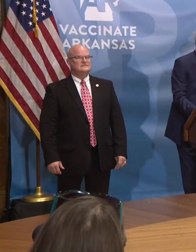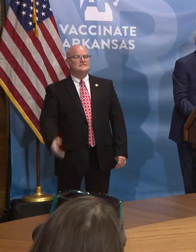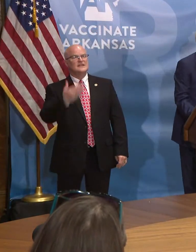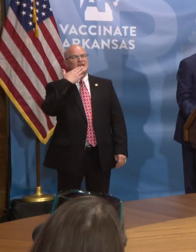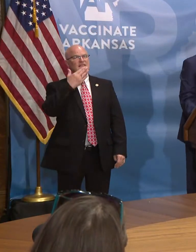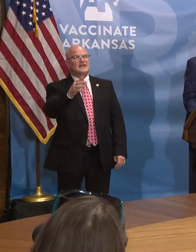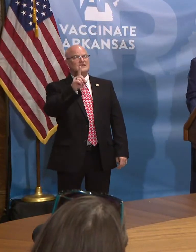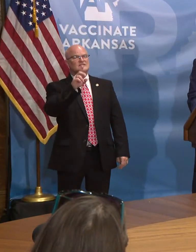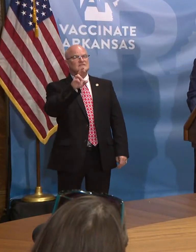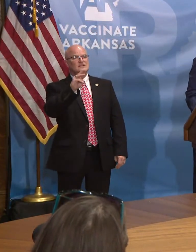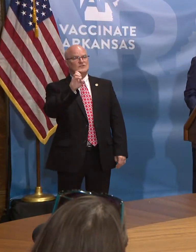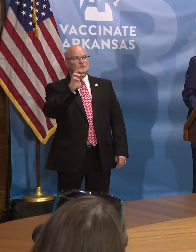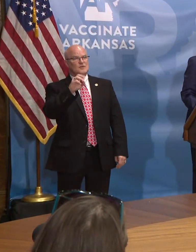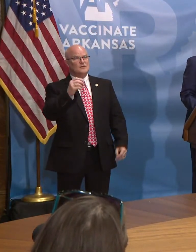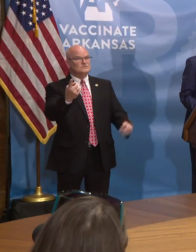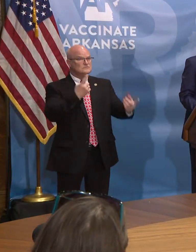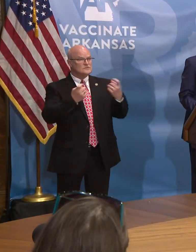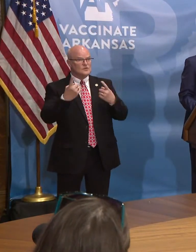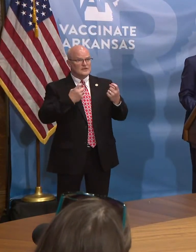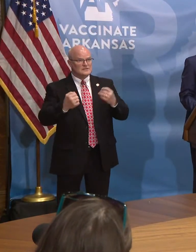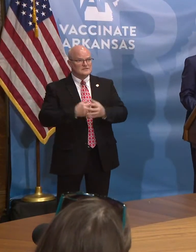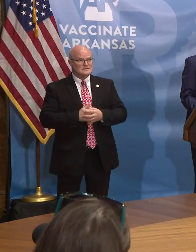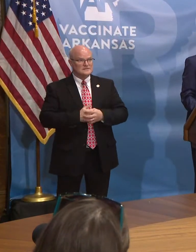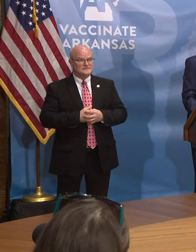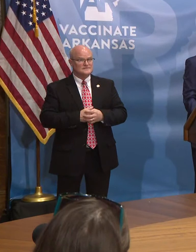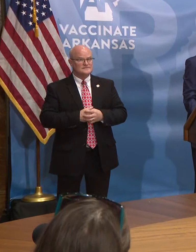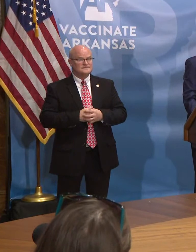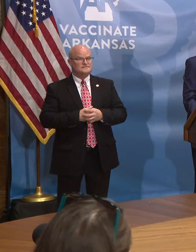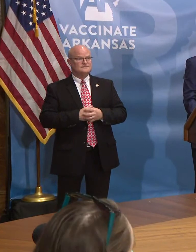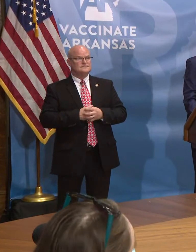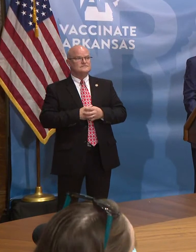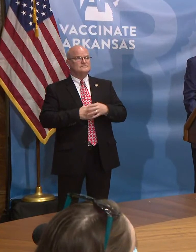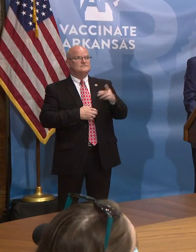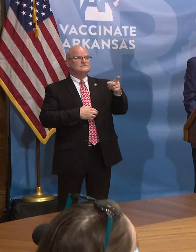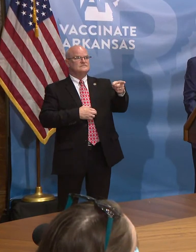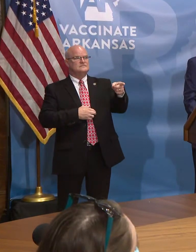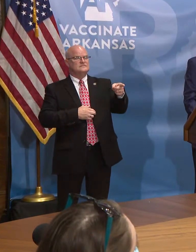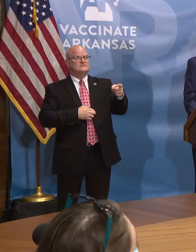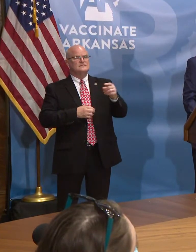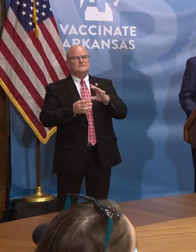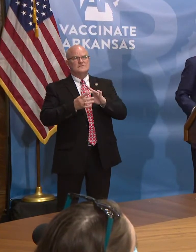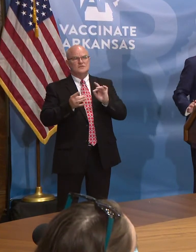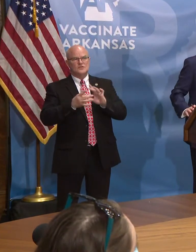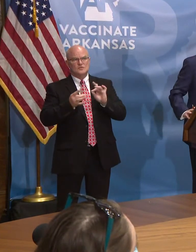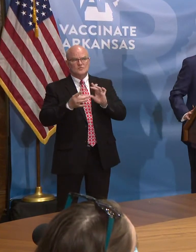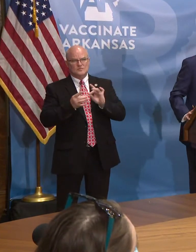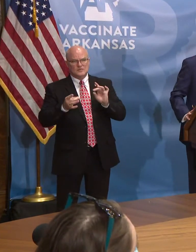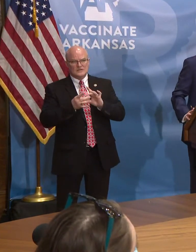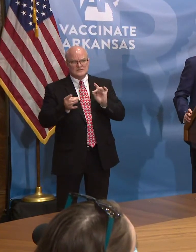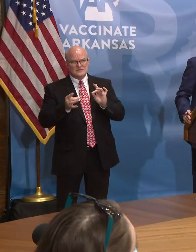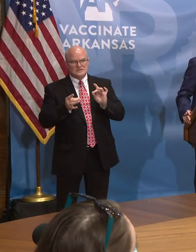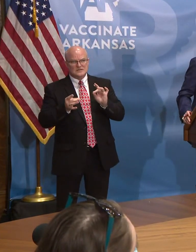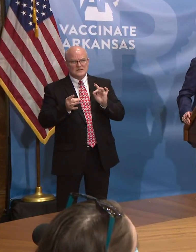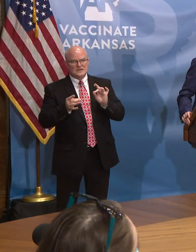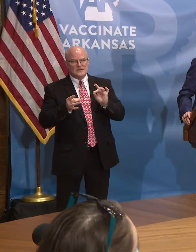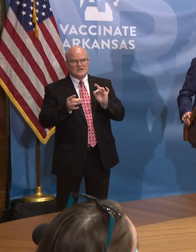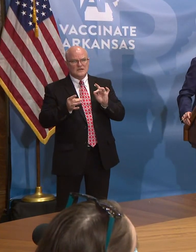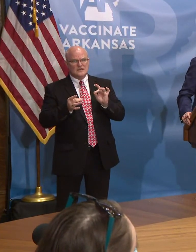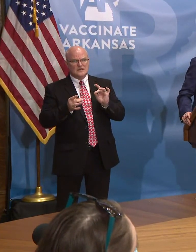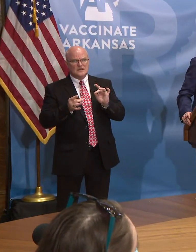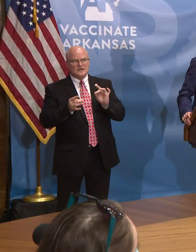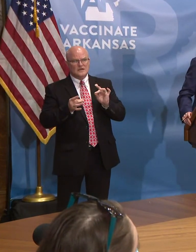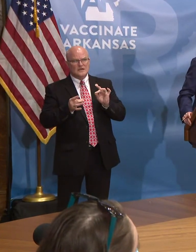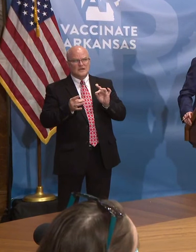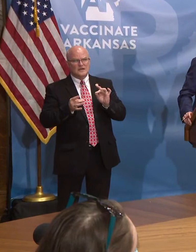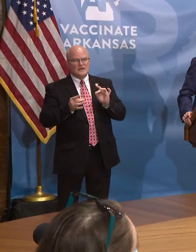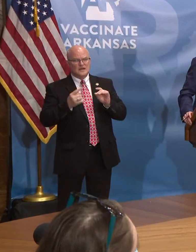Thank you, Dr. Romero. Are there any questions? You mentioned schools taking precautions. Do you think